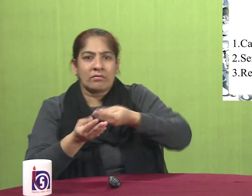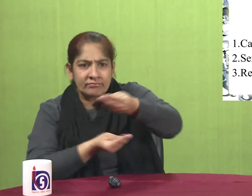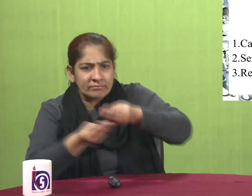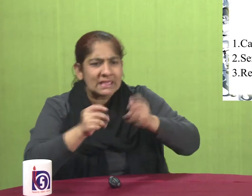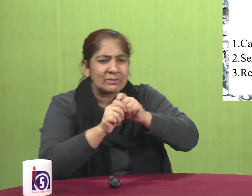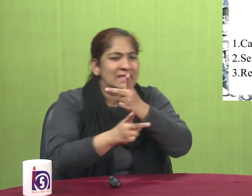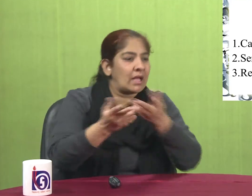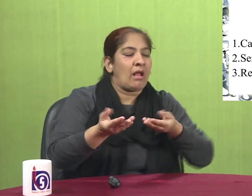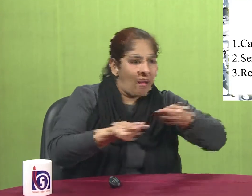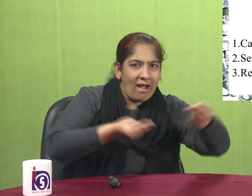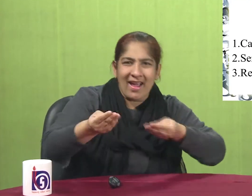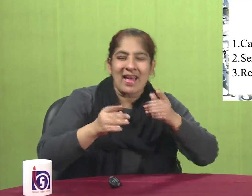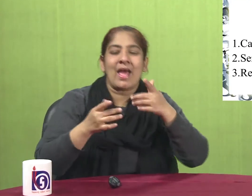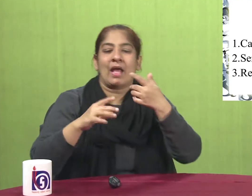kinds of businesses.